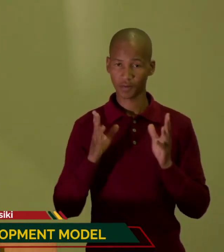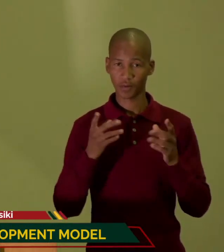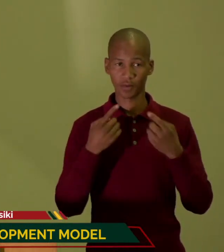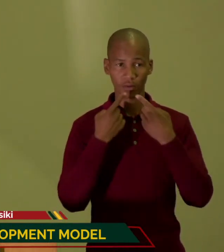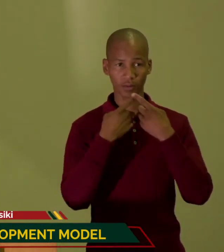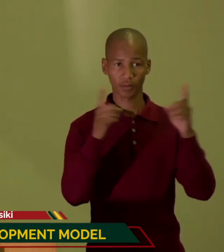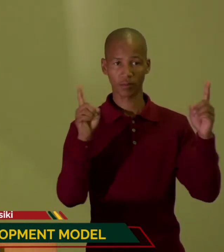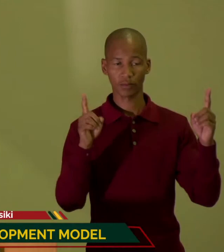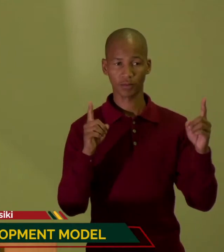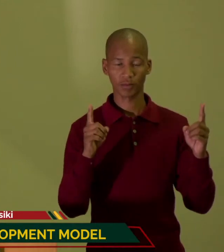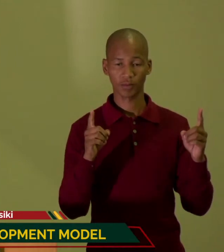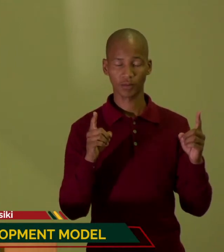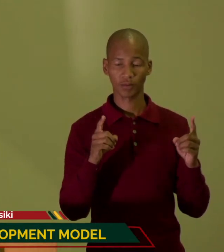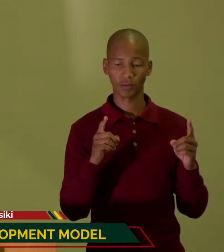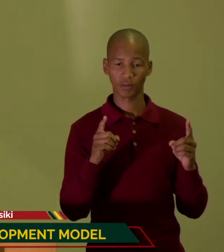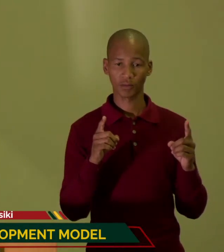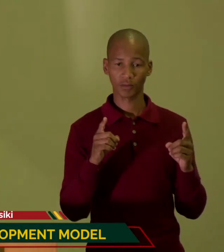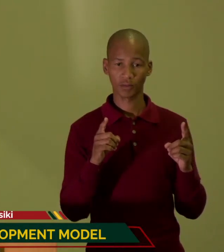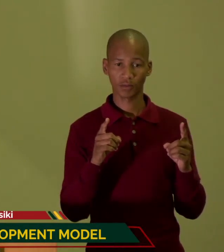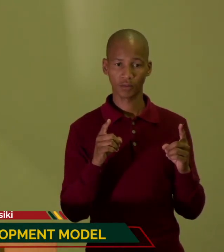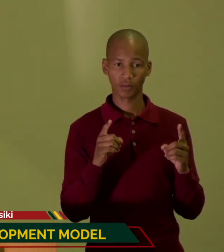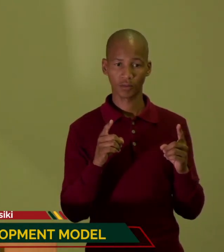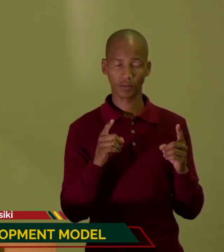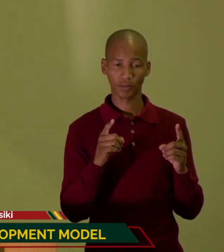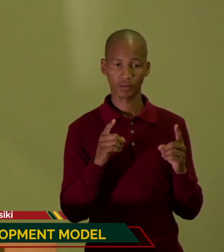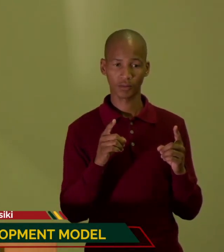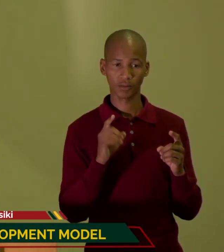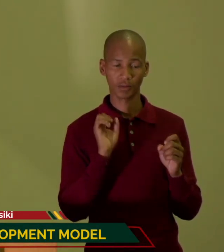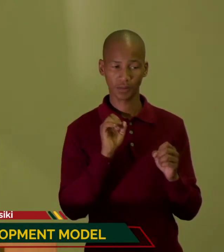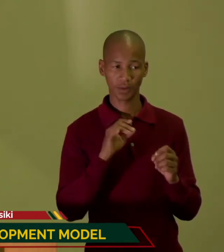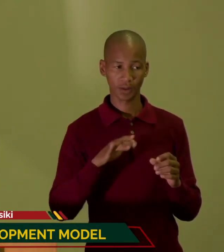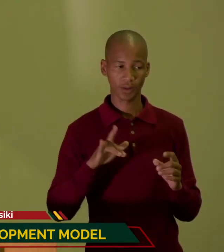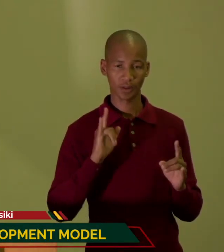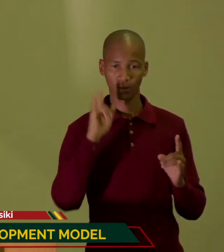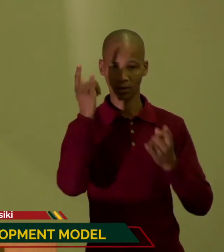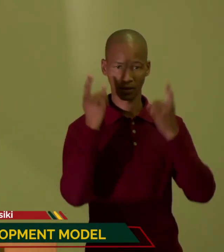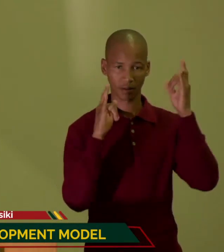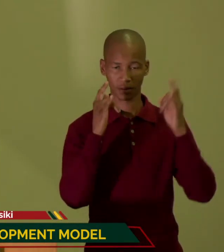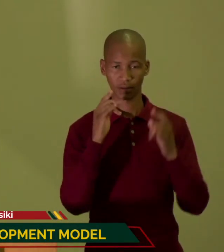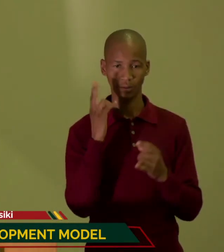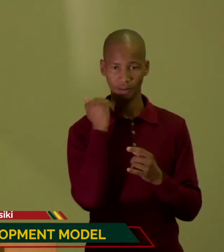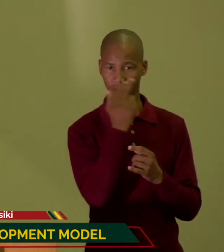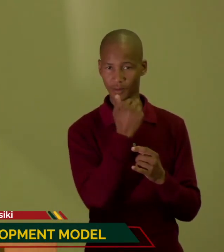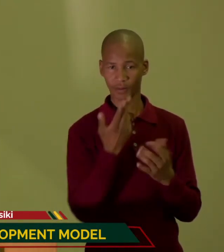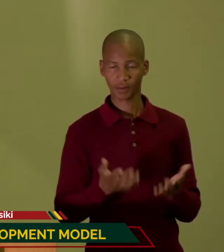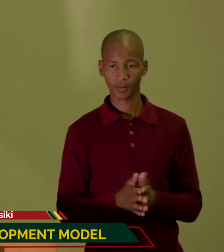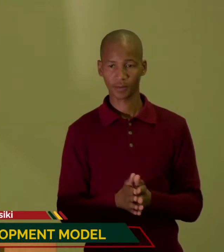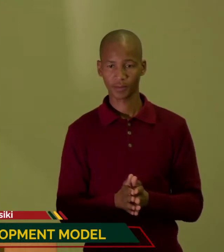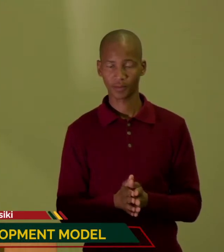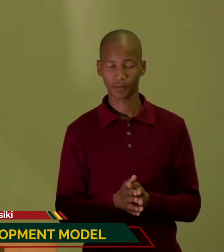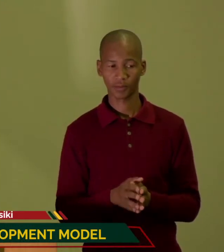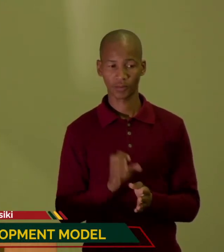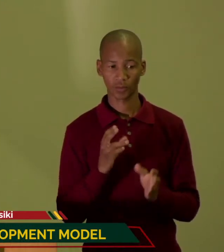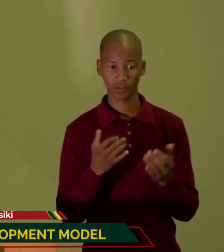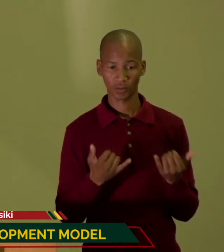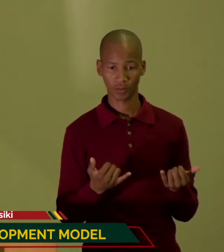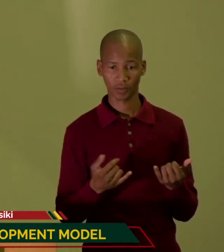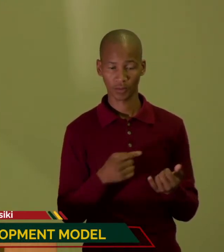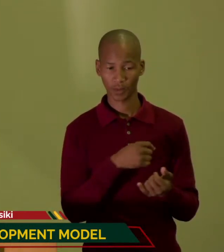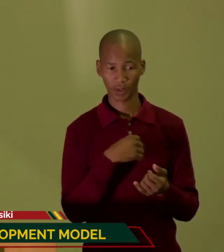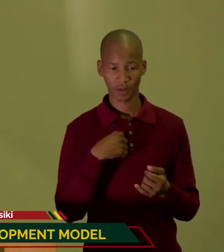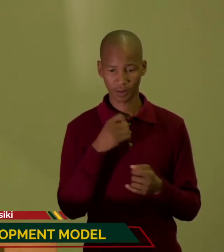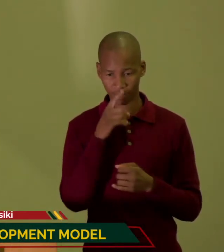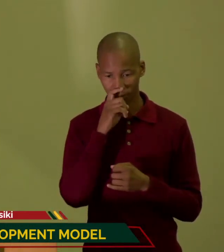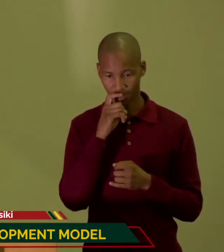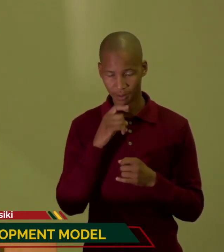the concept of the smart cities, which we want it to happen